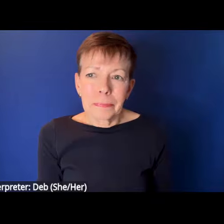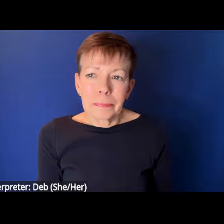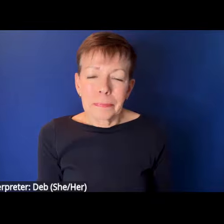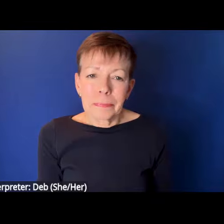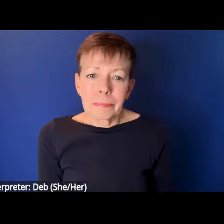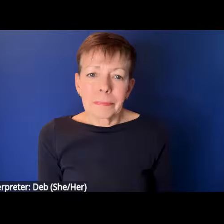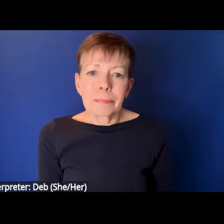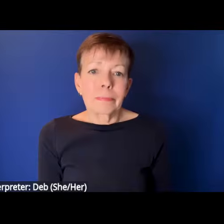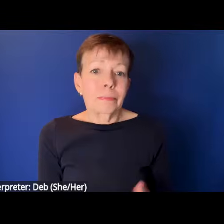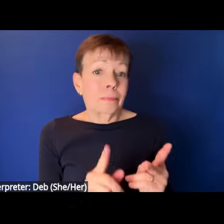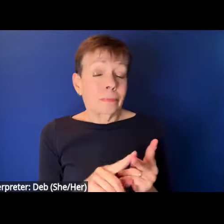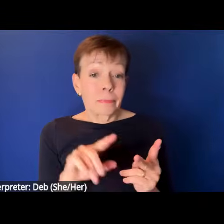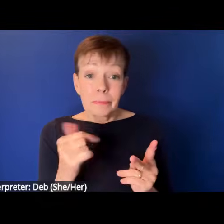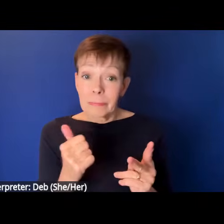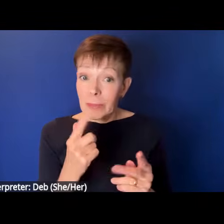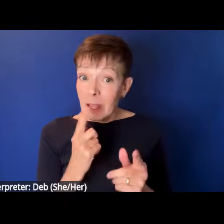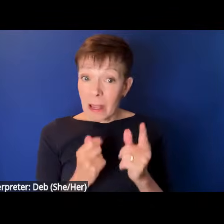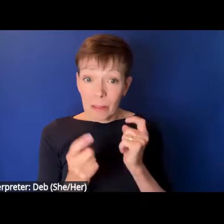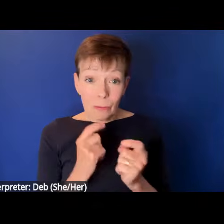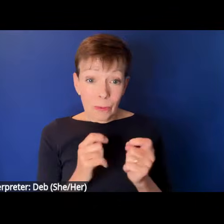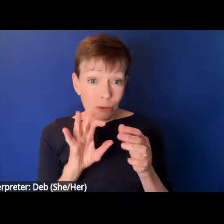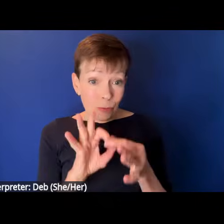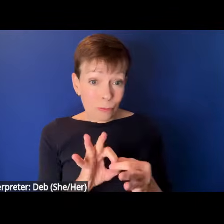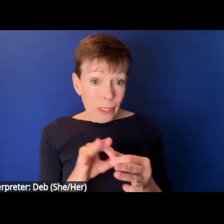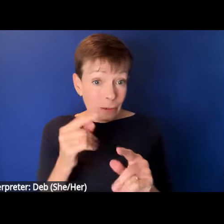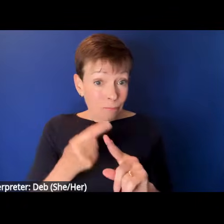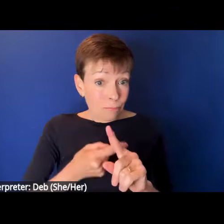Are there any other questions in relation to the monthly report?